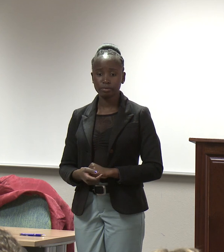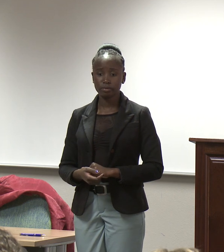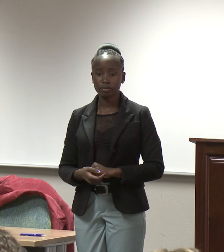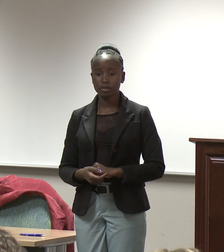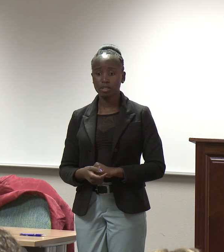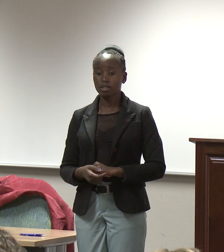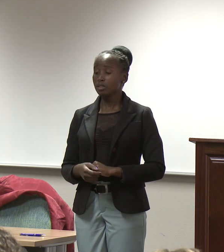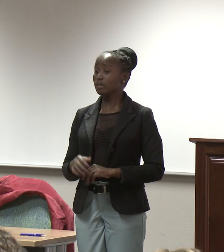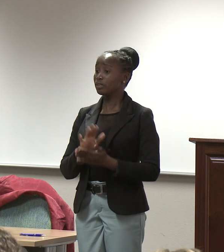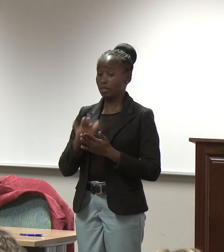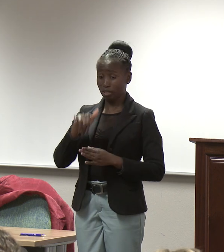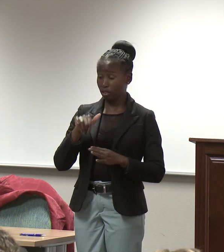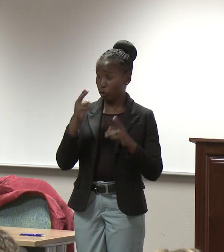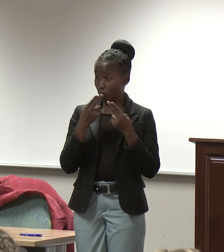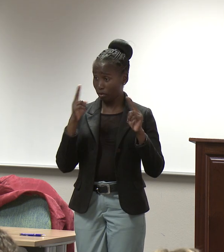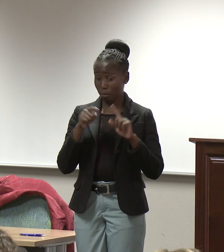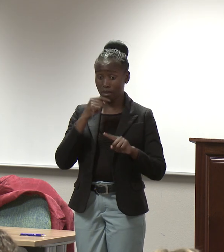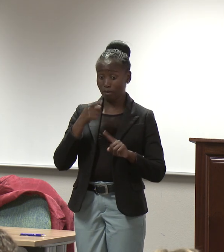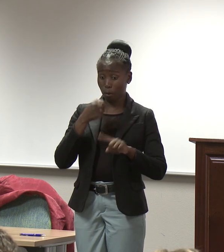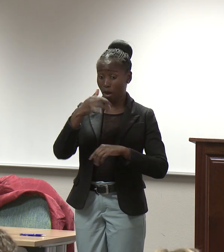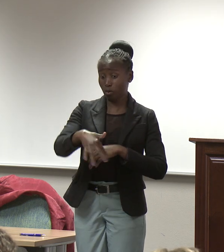the university, are inside.